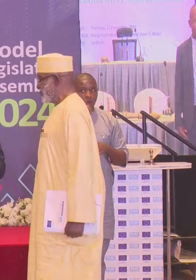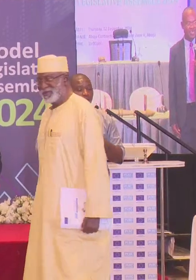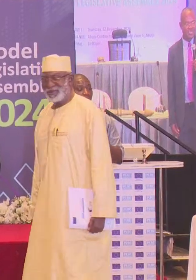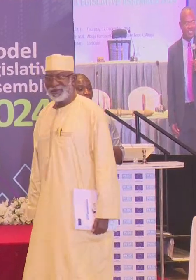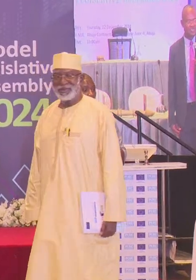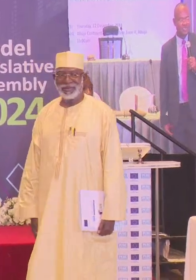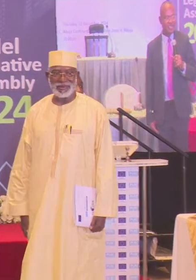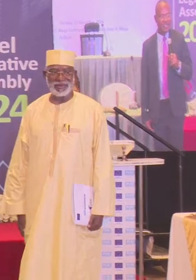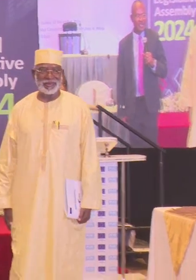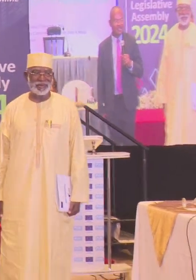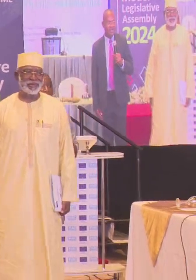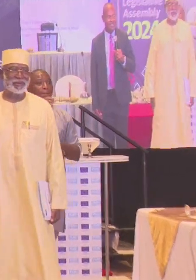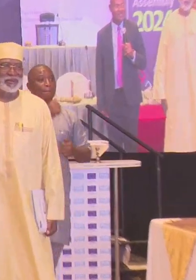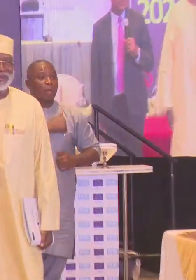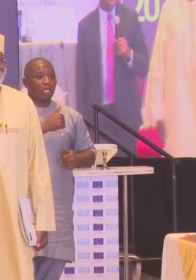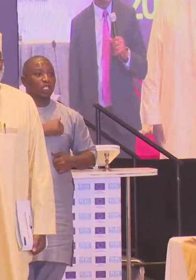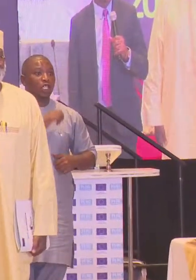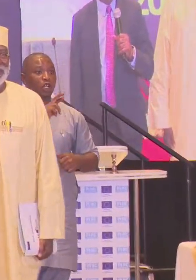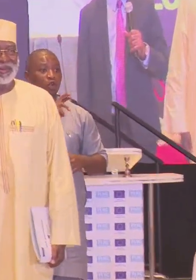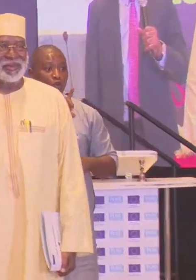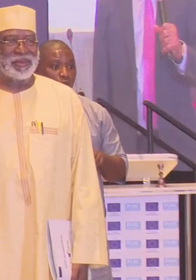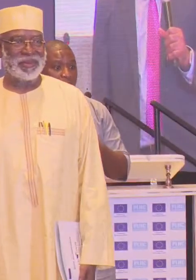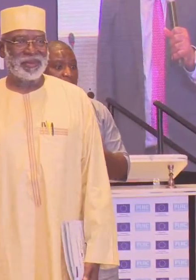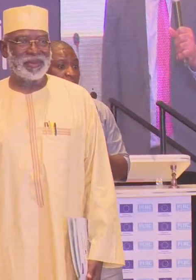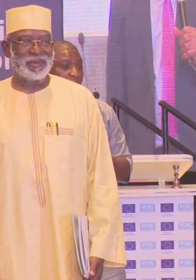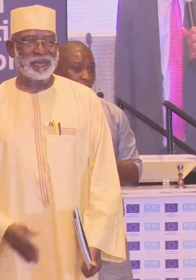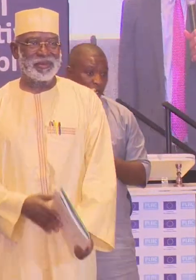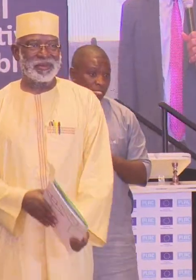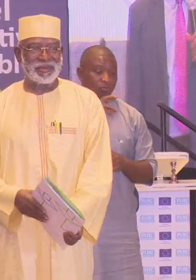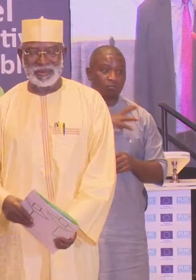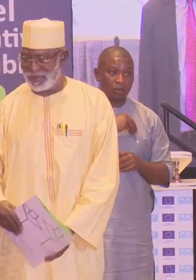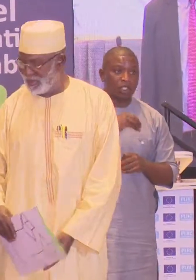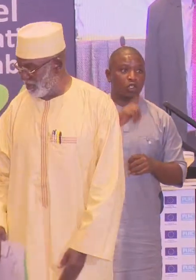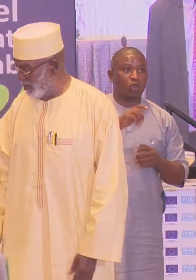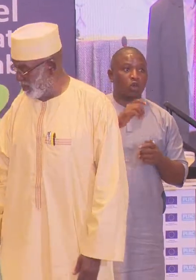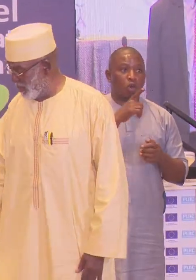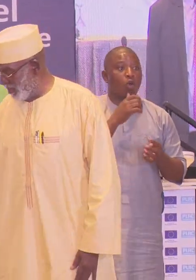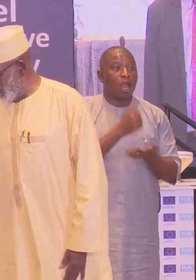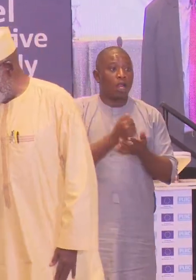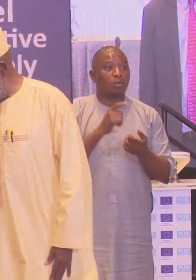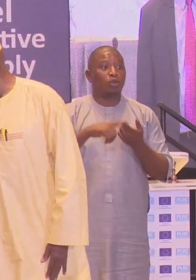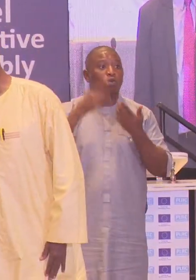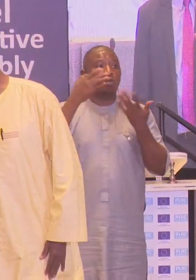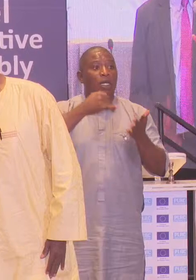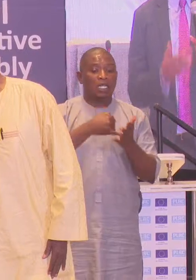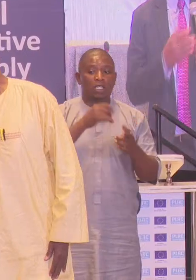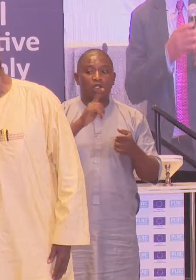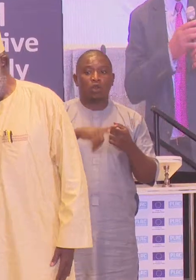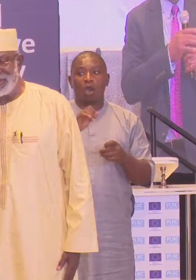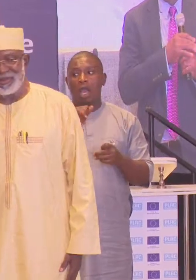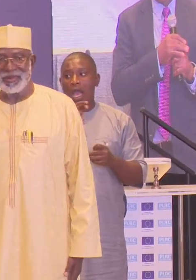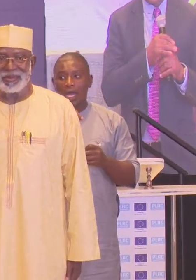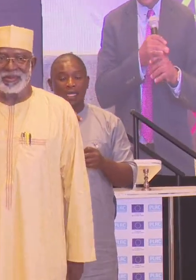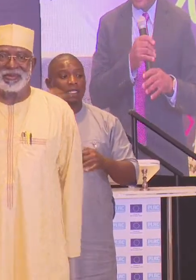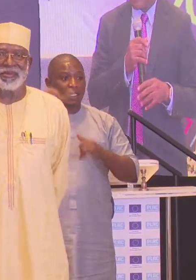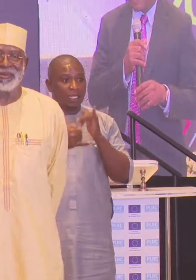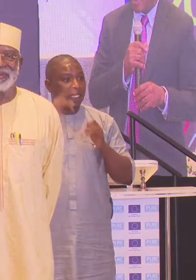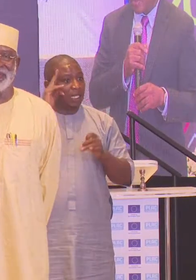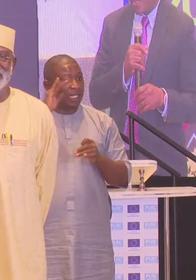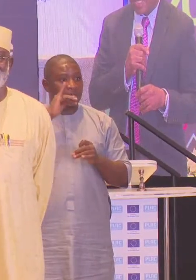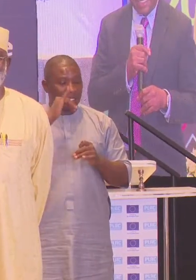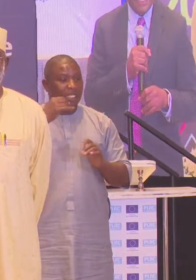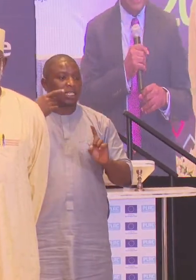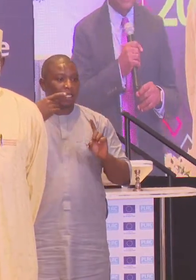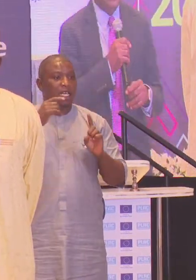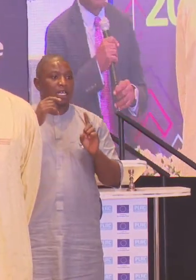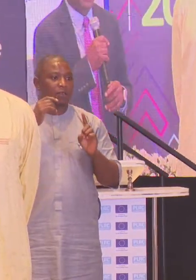in Nigeria and you ask those who helped to bring it to an end, he is a key figure in